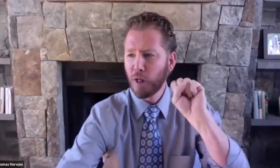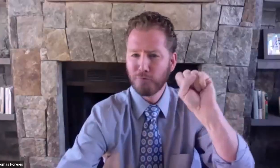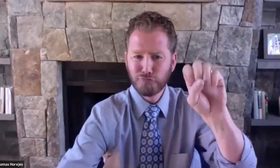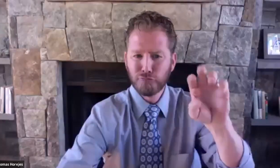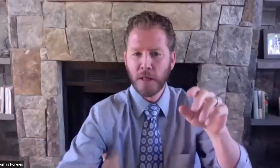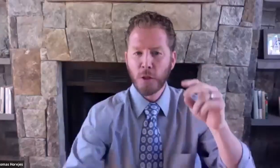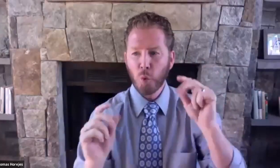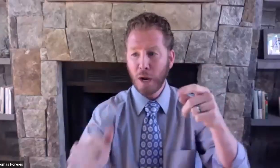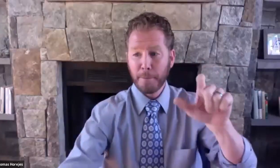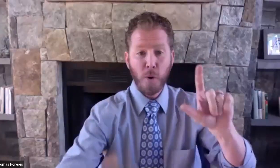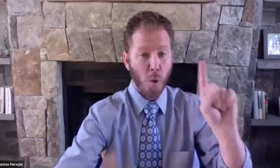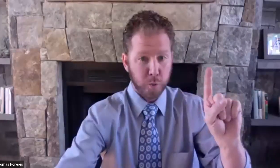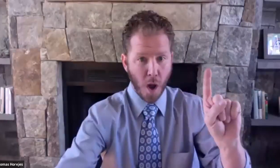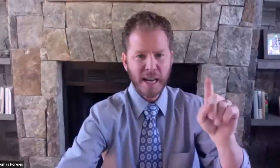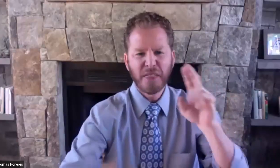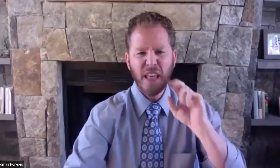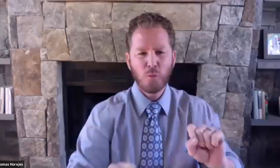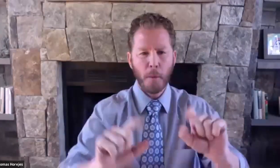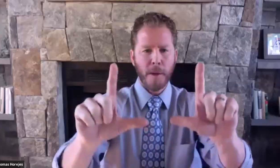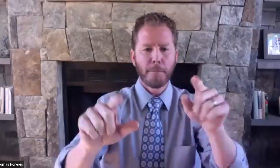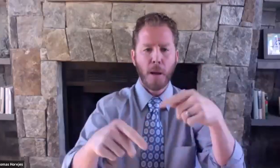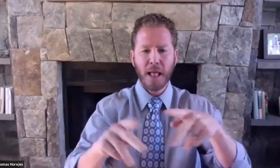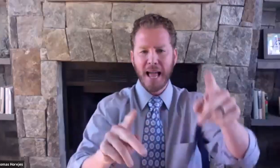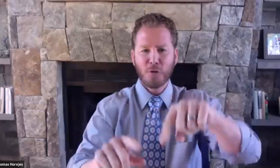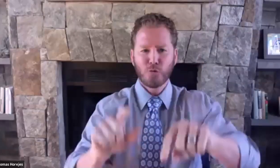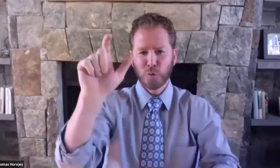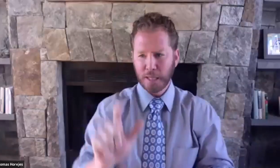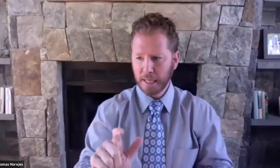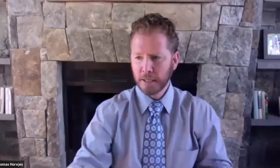to know who you are. I have a quick poll.